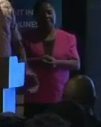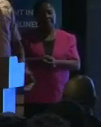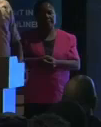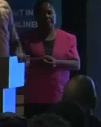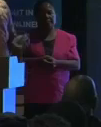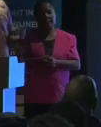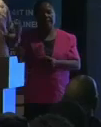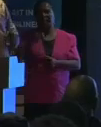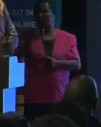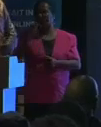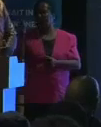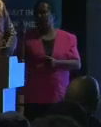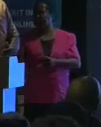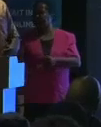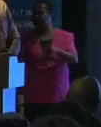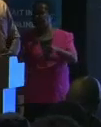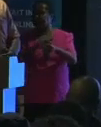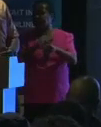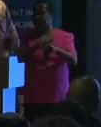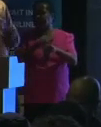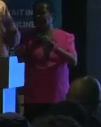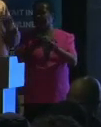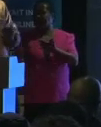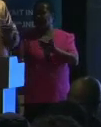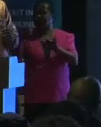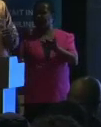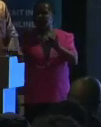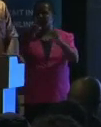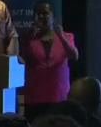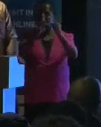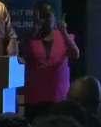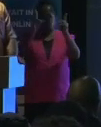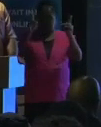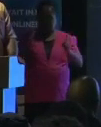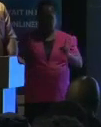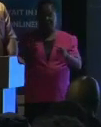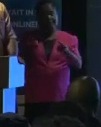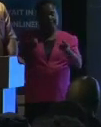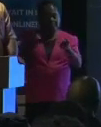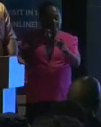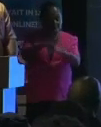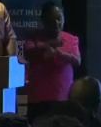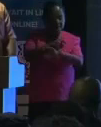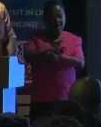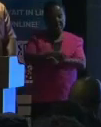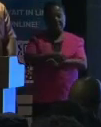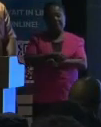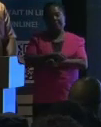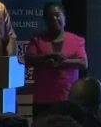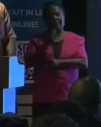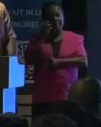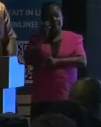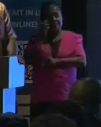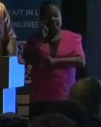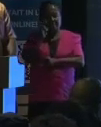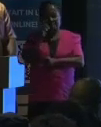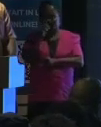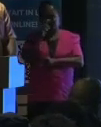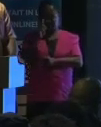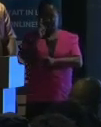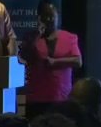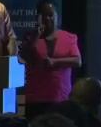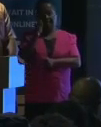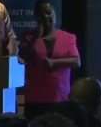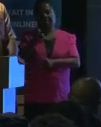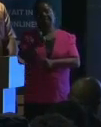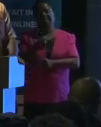The next time that you lodge a declaration is when there is a change in the number of dependents. It's not an annual